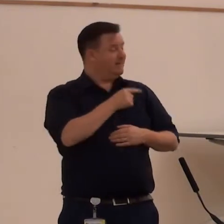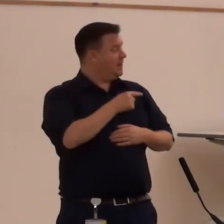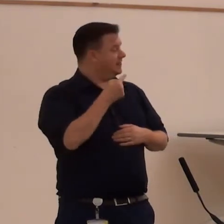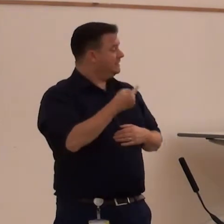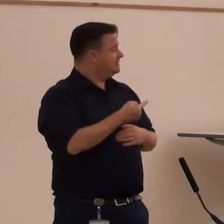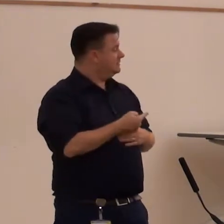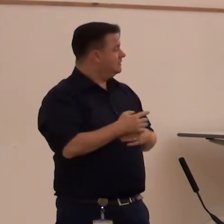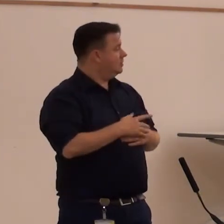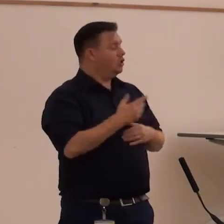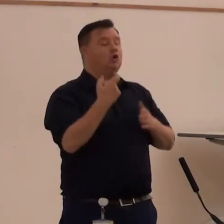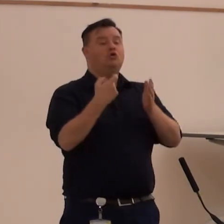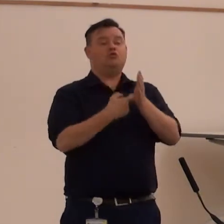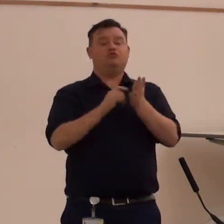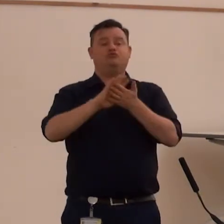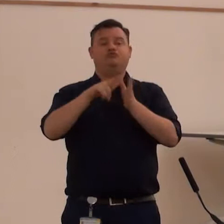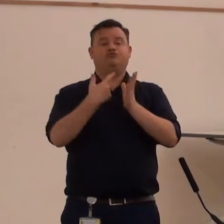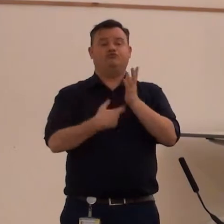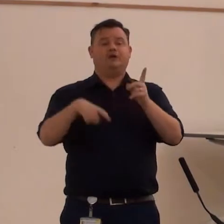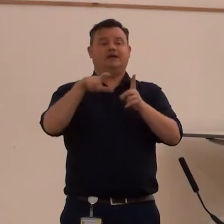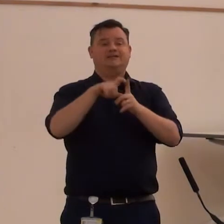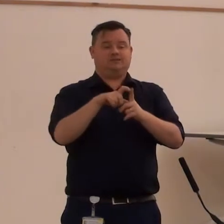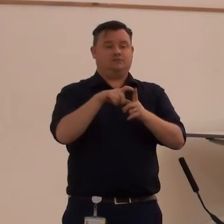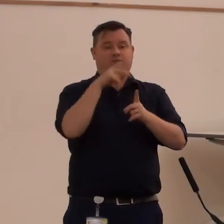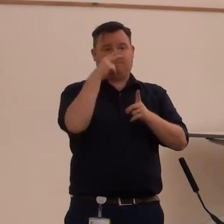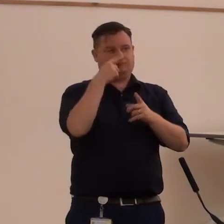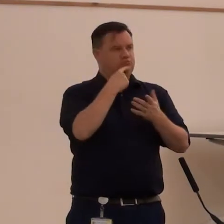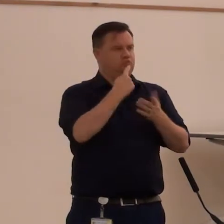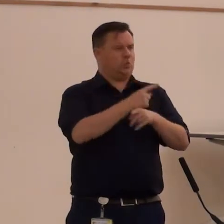is, Richard mentioned an artist called Joy Assembly,